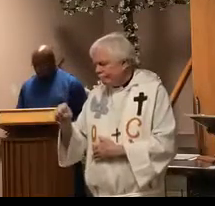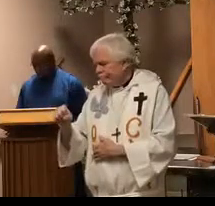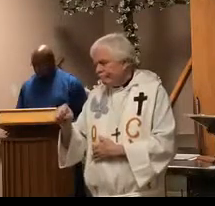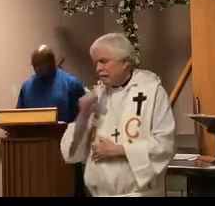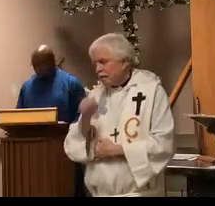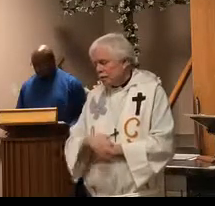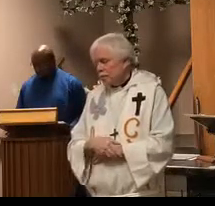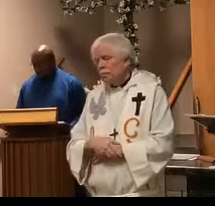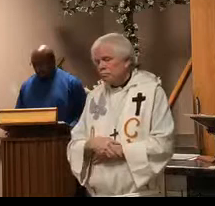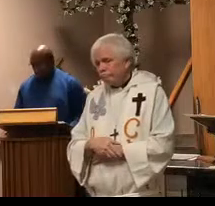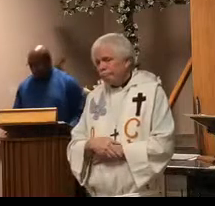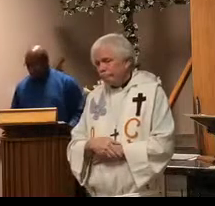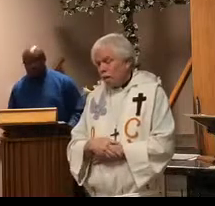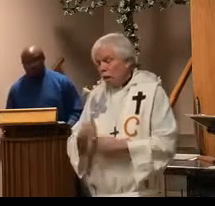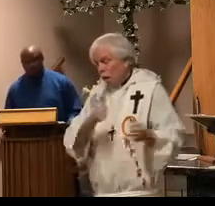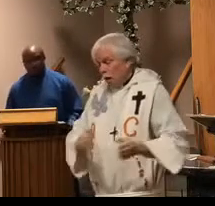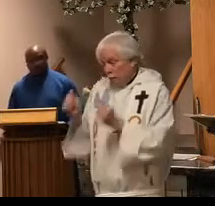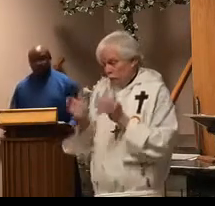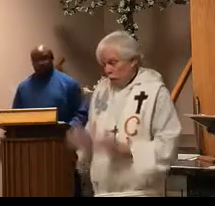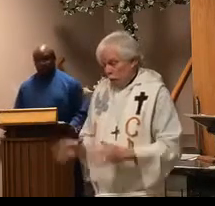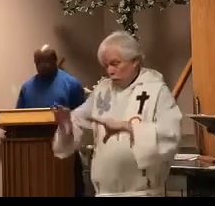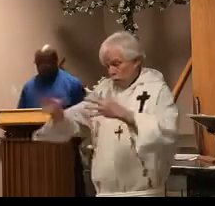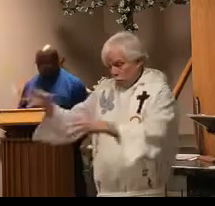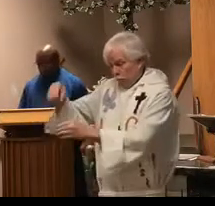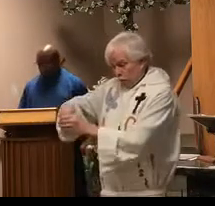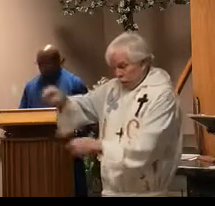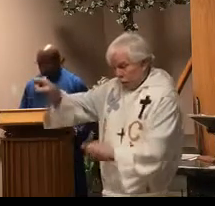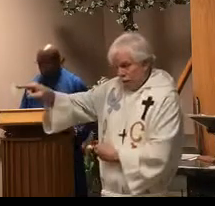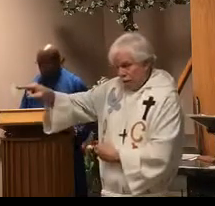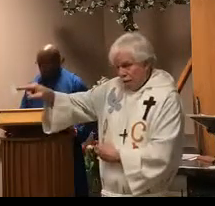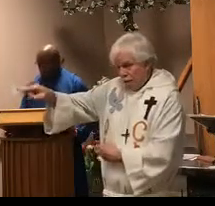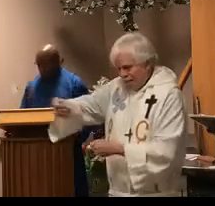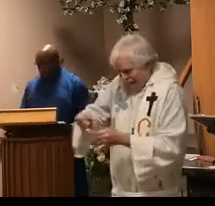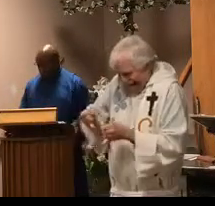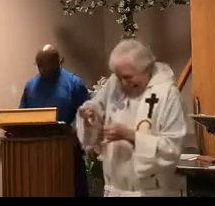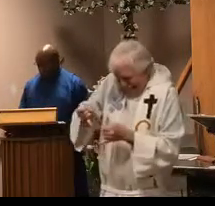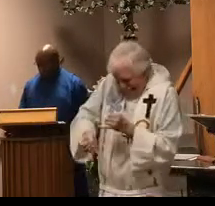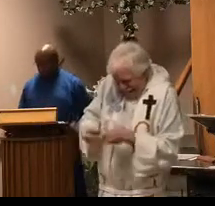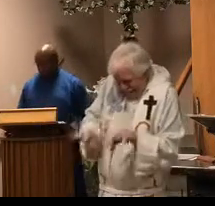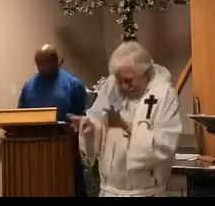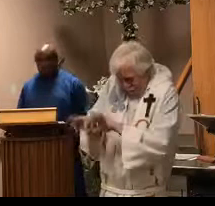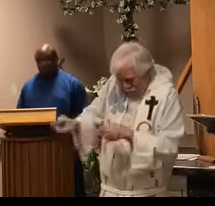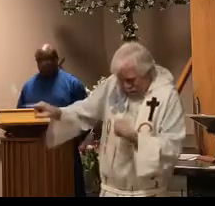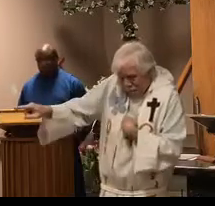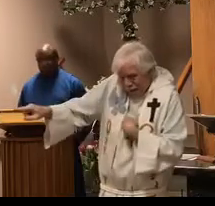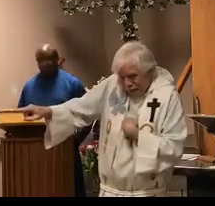But it's true, for in the group of followers, I am last of importance.